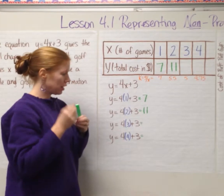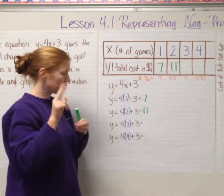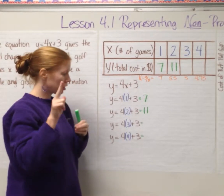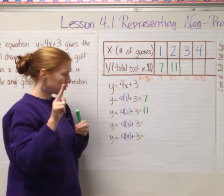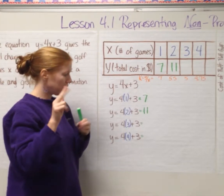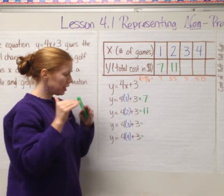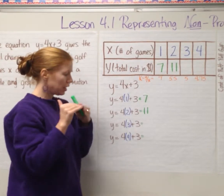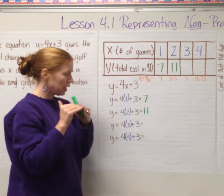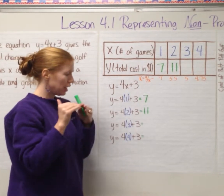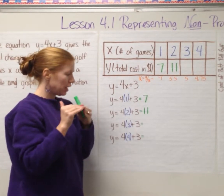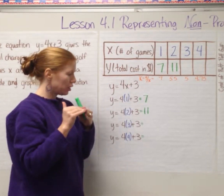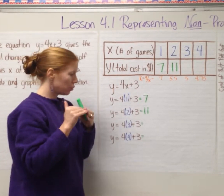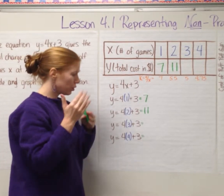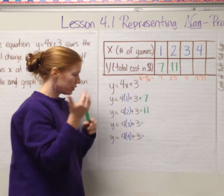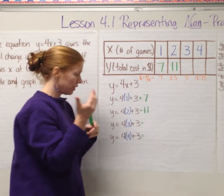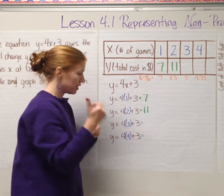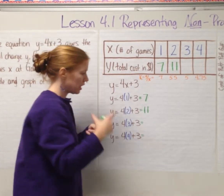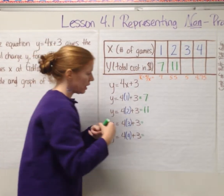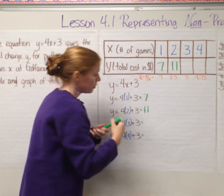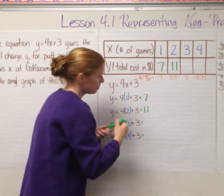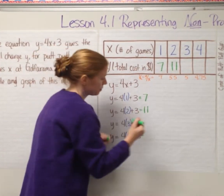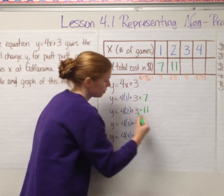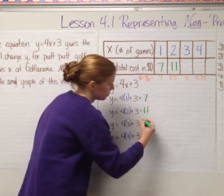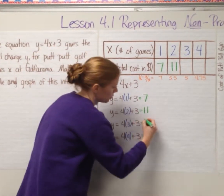plus 3 equals 15.